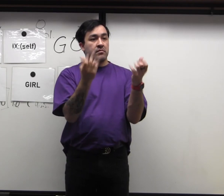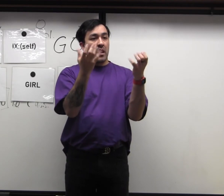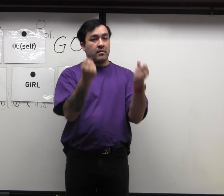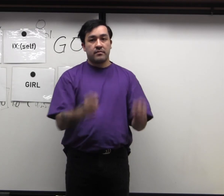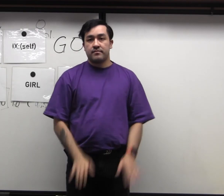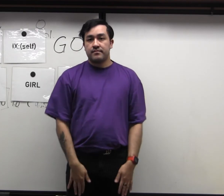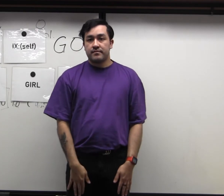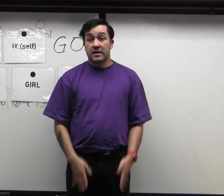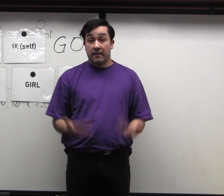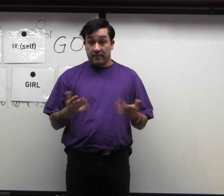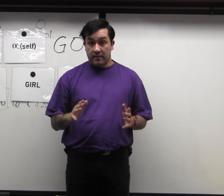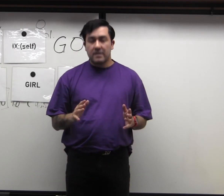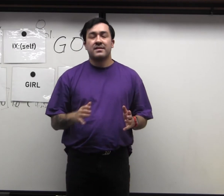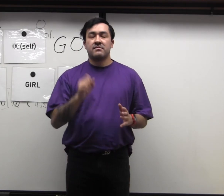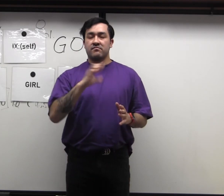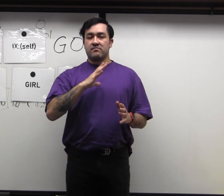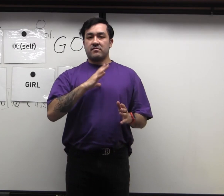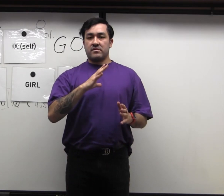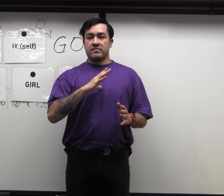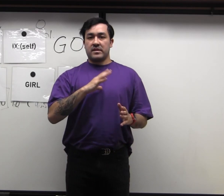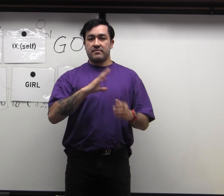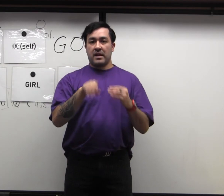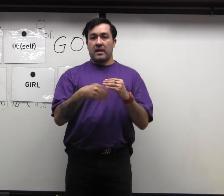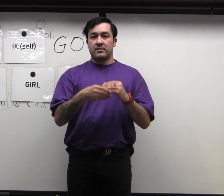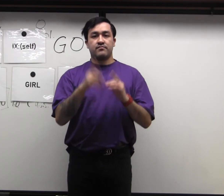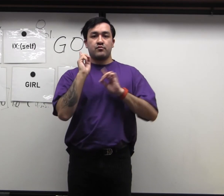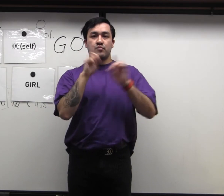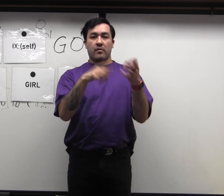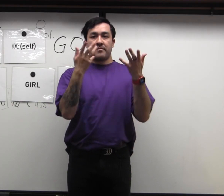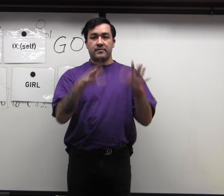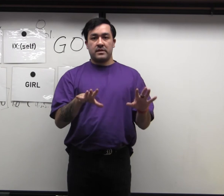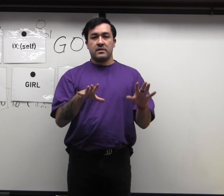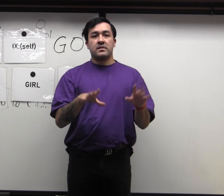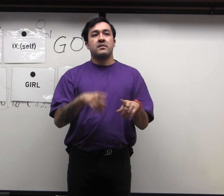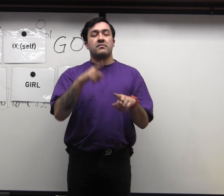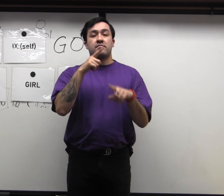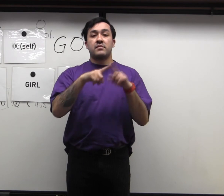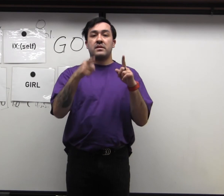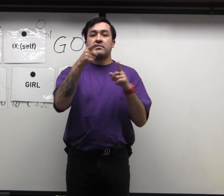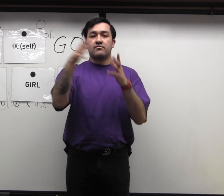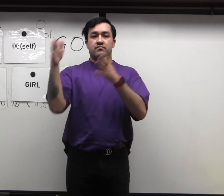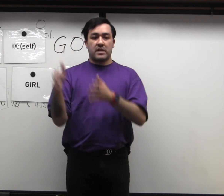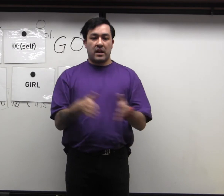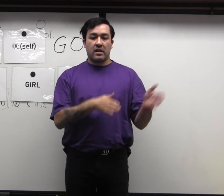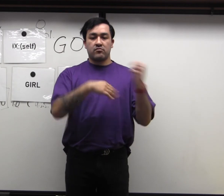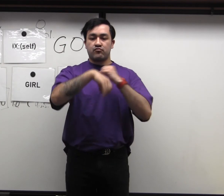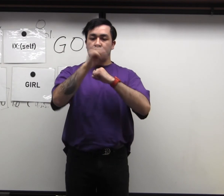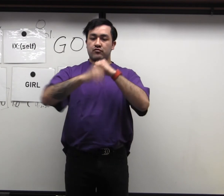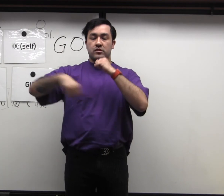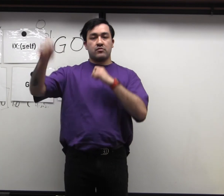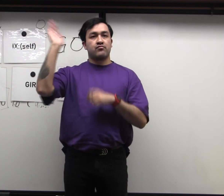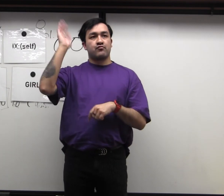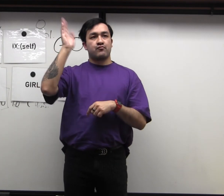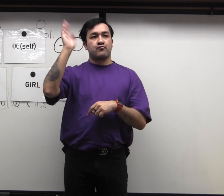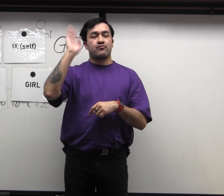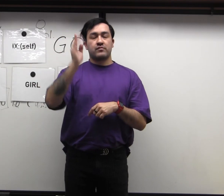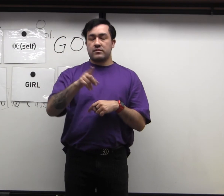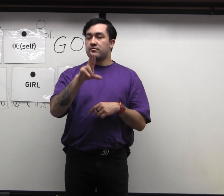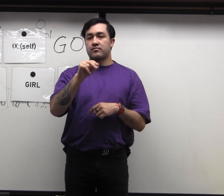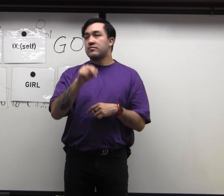um, drawn out kind of quote unquote presentations or comments. Class, finish, done. But if you wanted to talk more